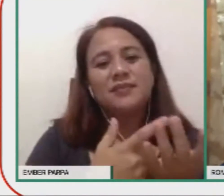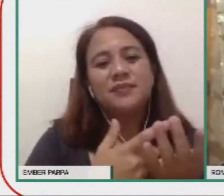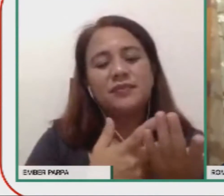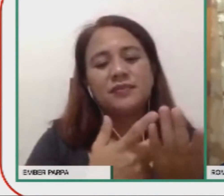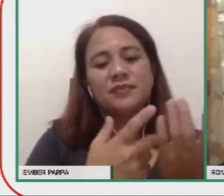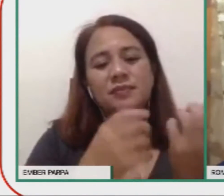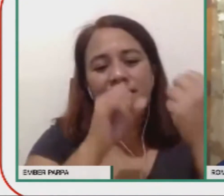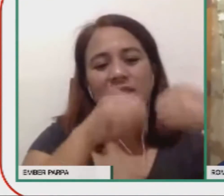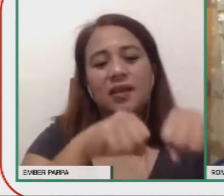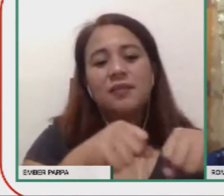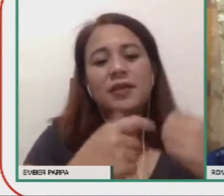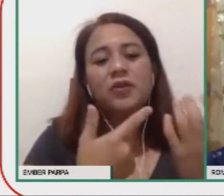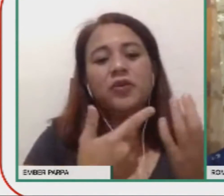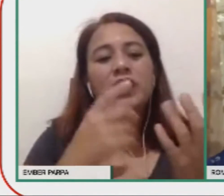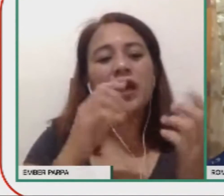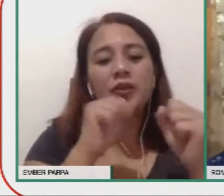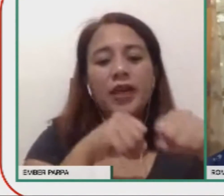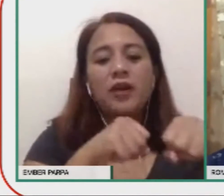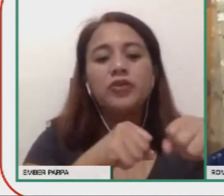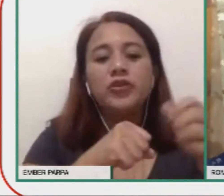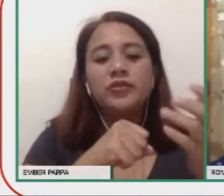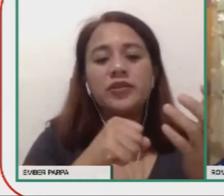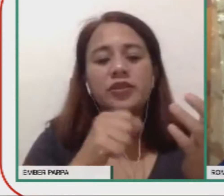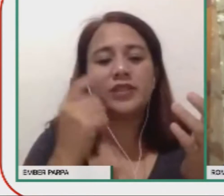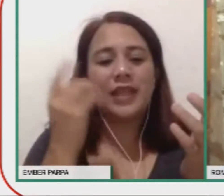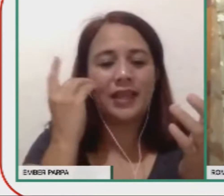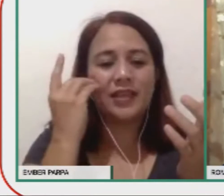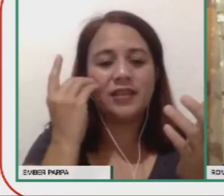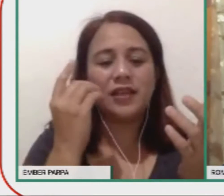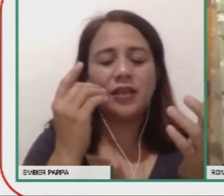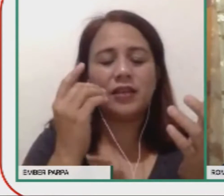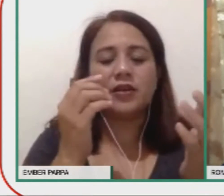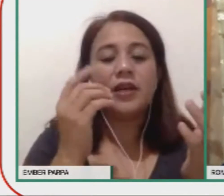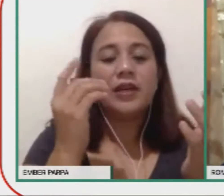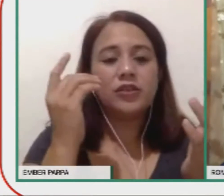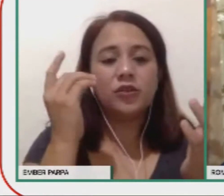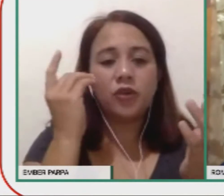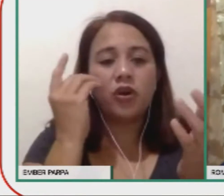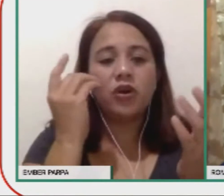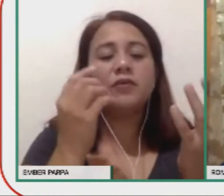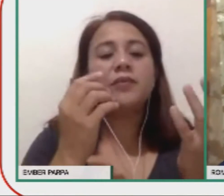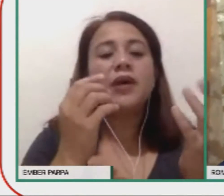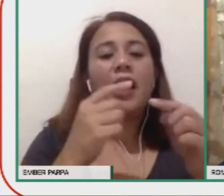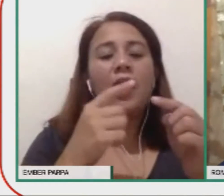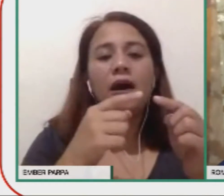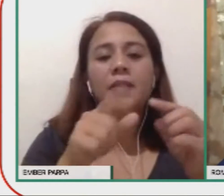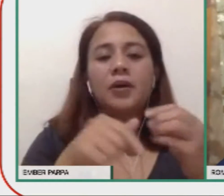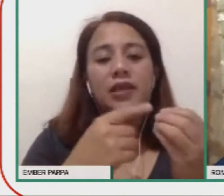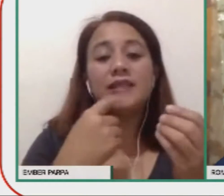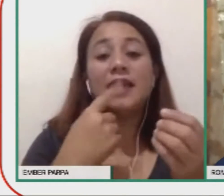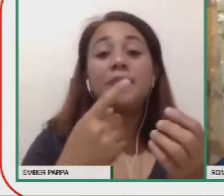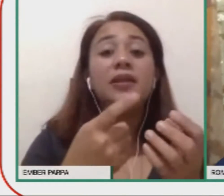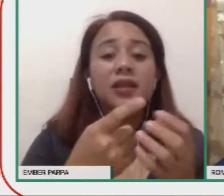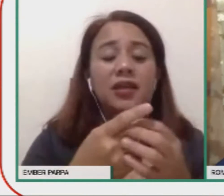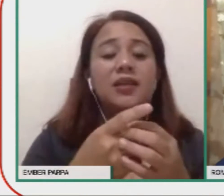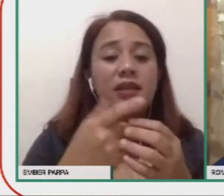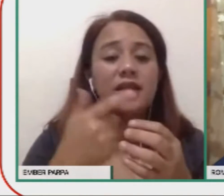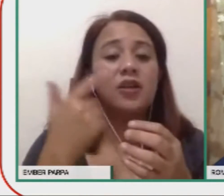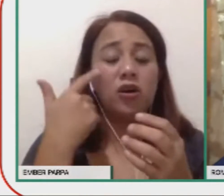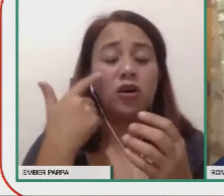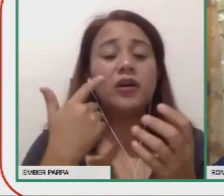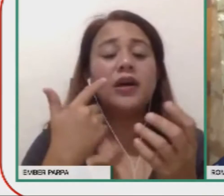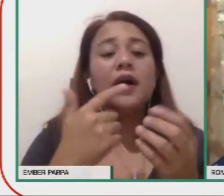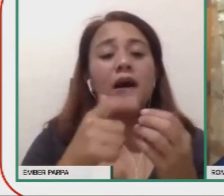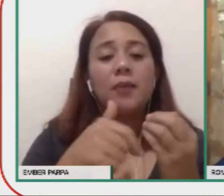me. Okay. Yun ako, nag-agree ako dun, Sir Dennis, Sir Rom, about sa sinabi ni